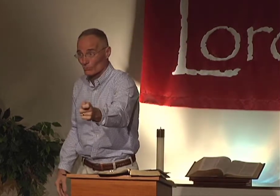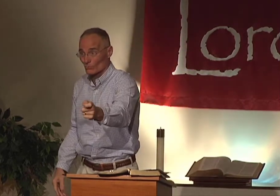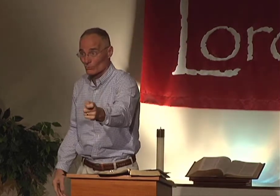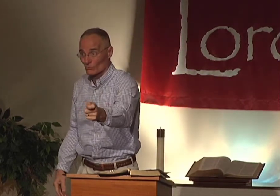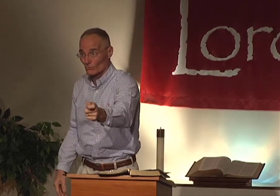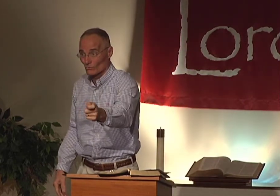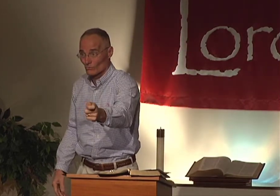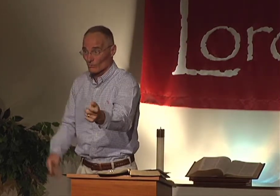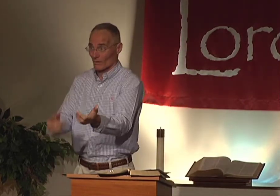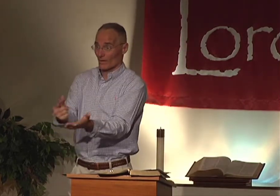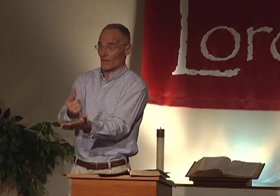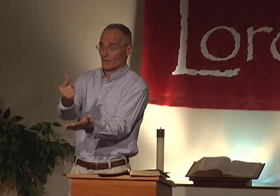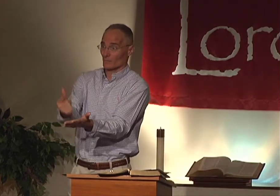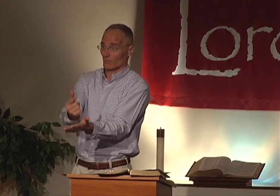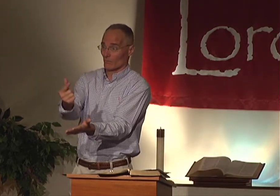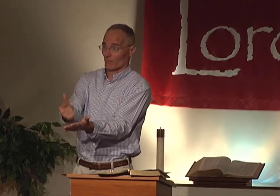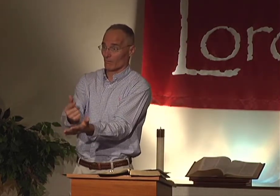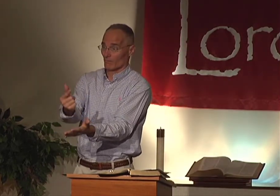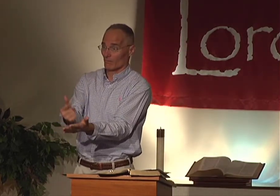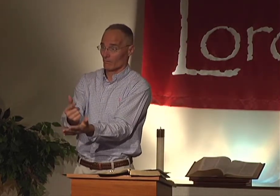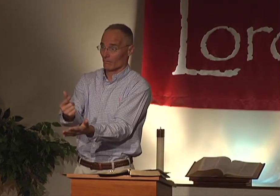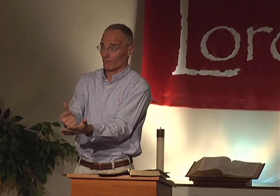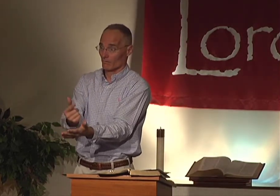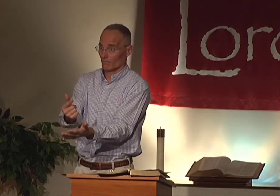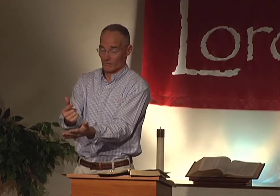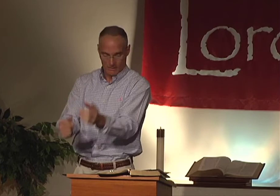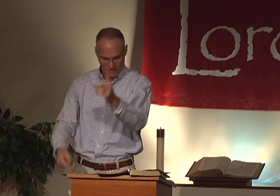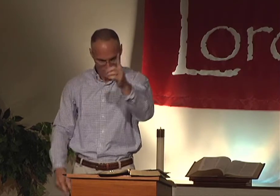God gave you that. He gave you the gospel.